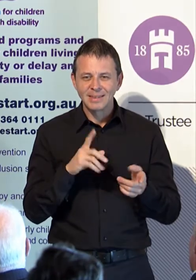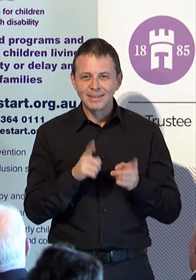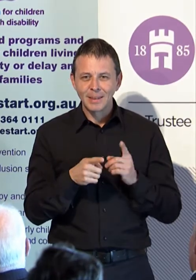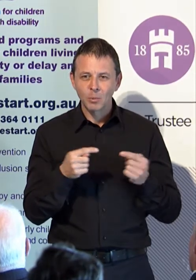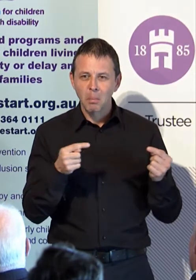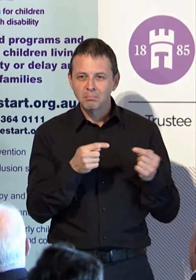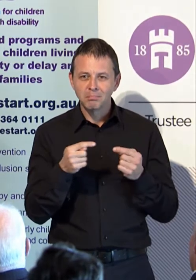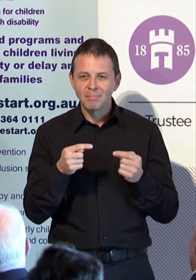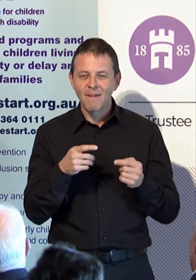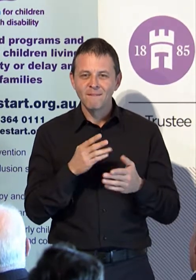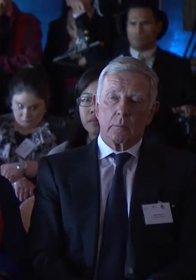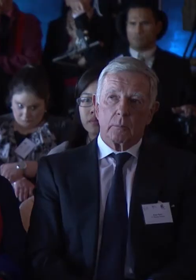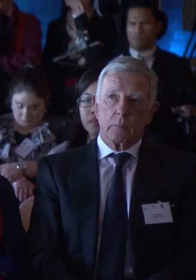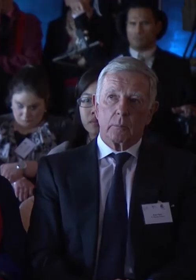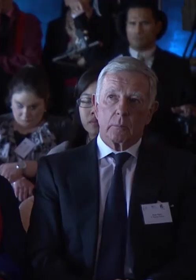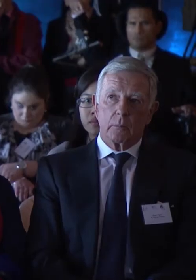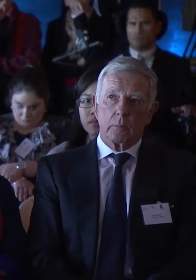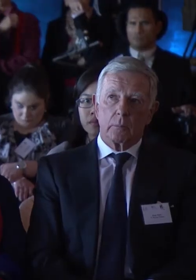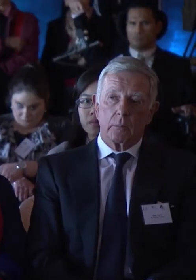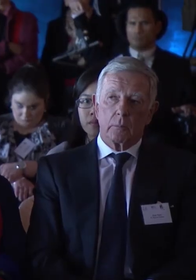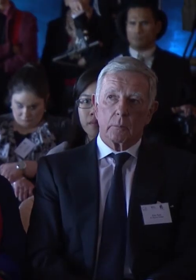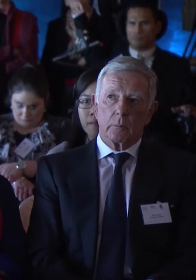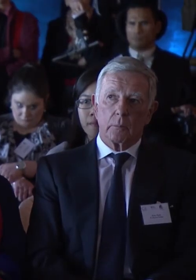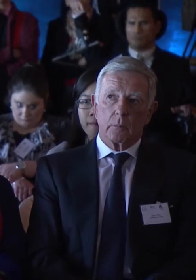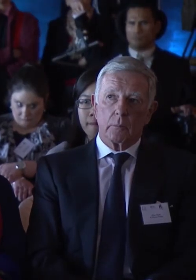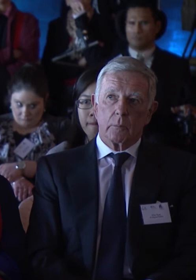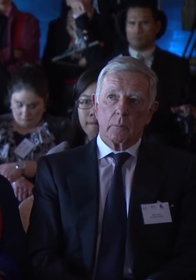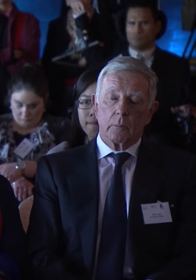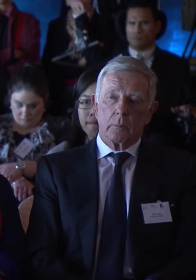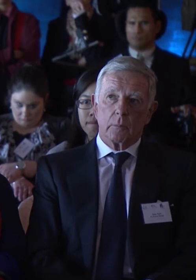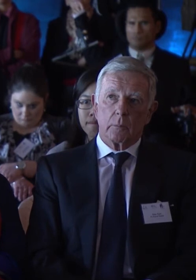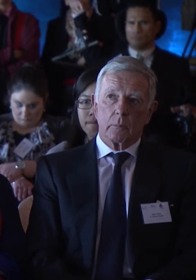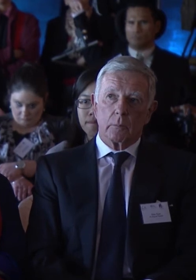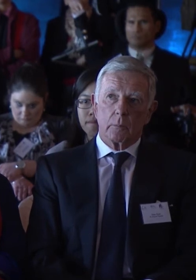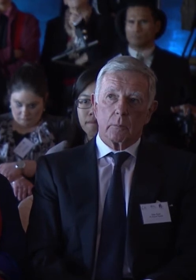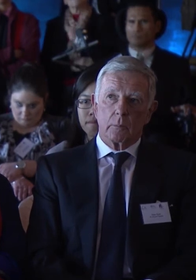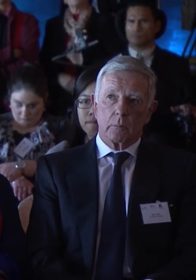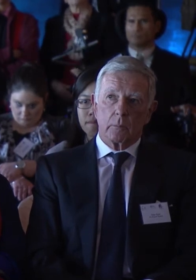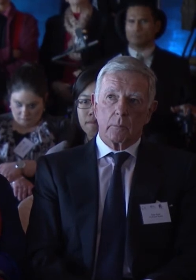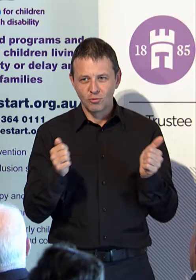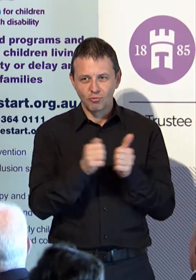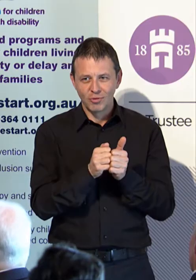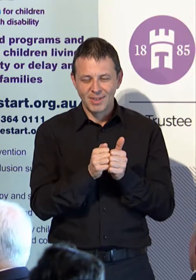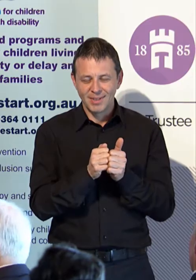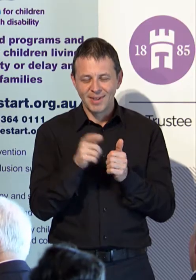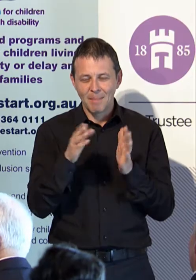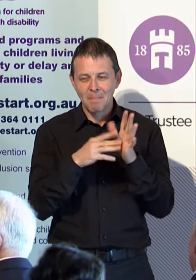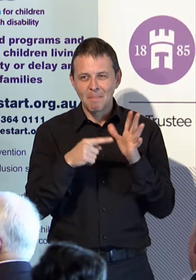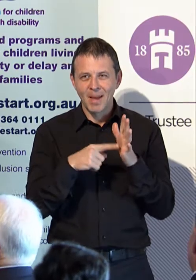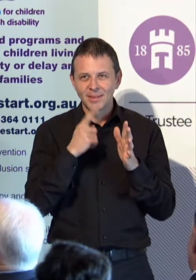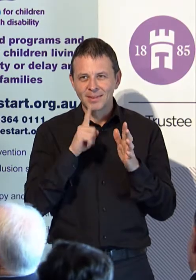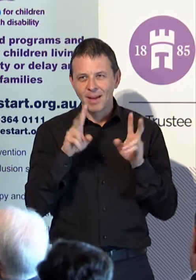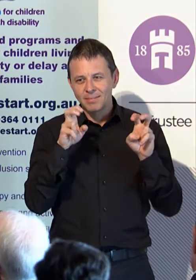need choices. But on the NDIS, we are at one, or as Matt would say, on a unity ticket.